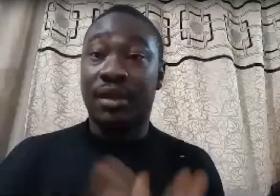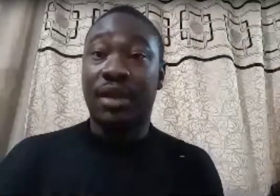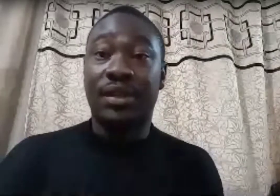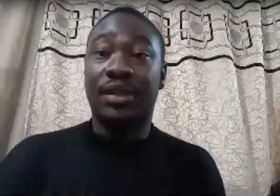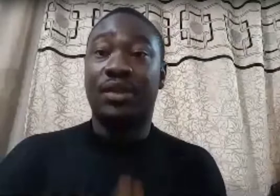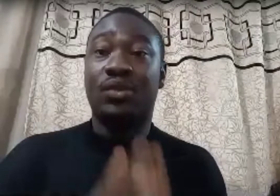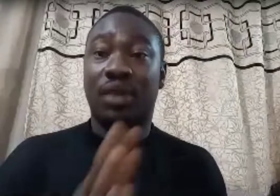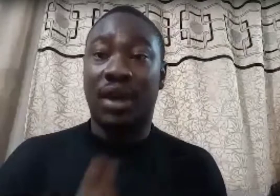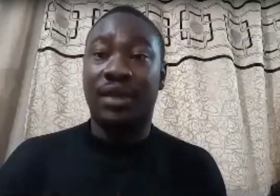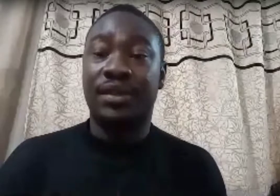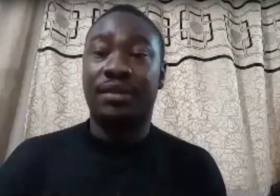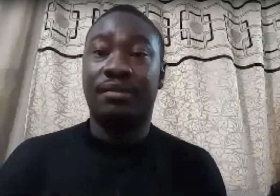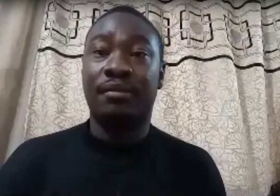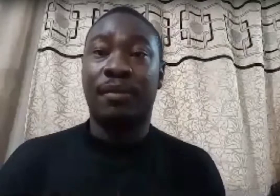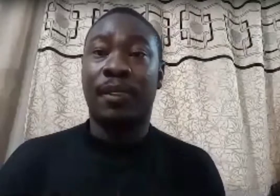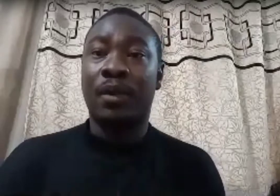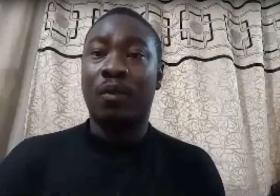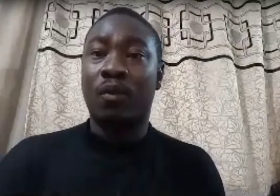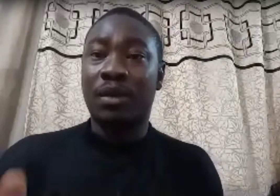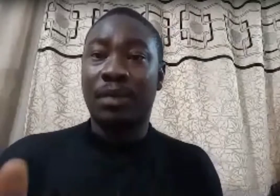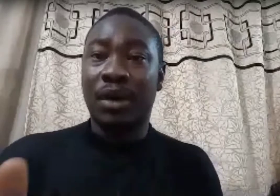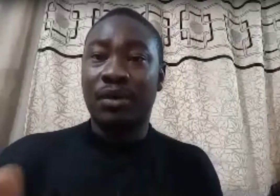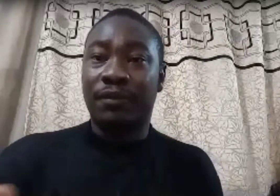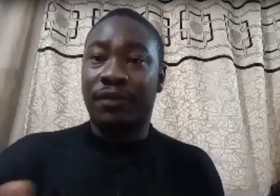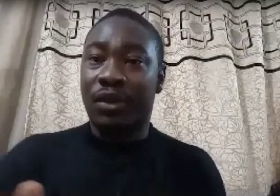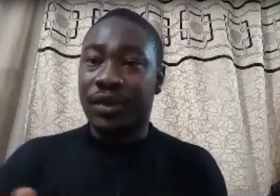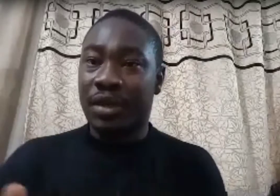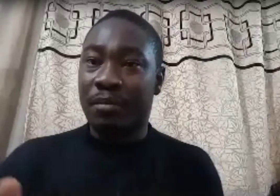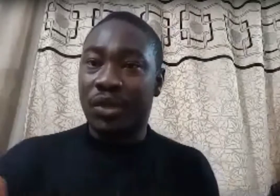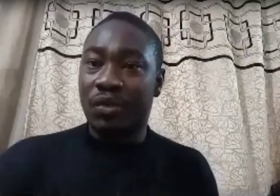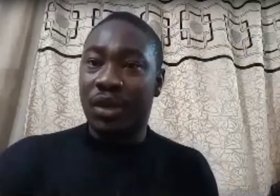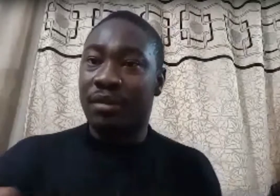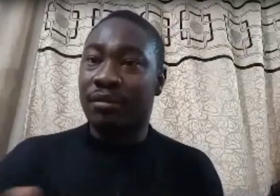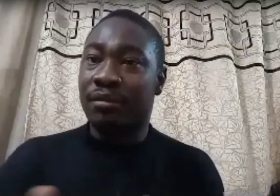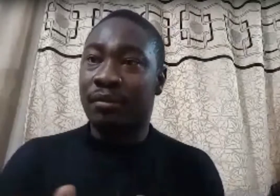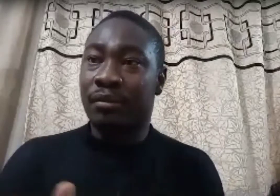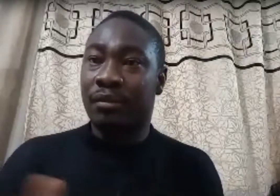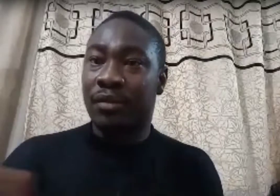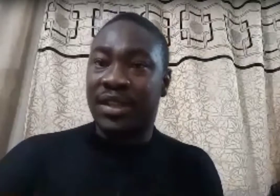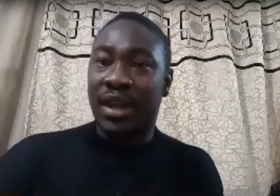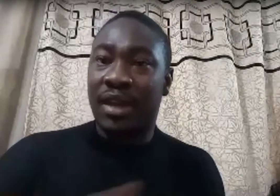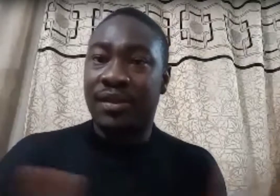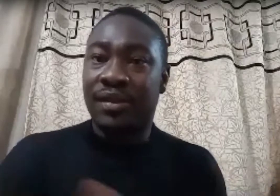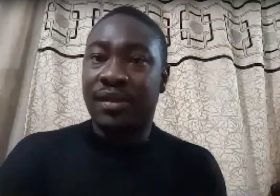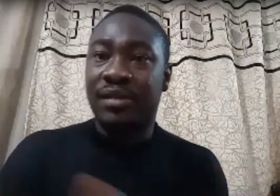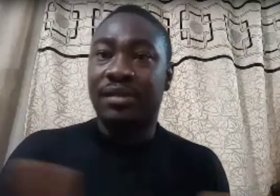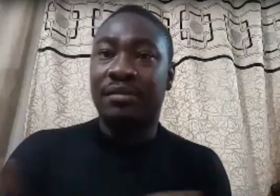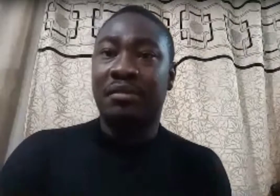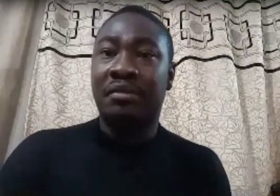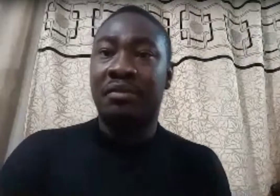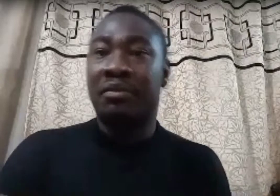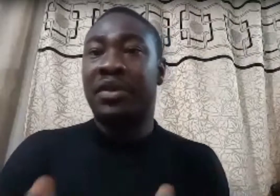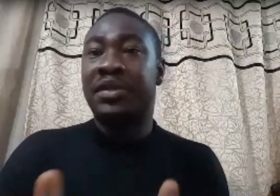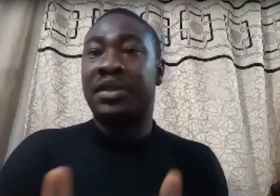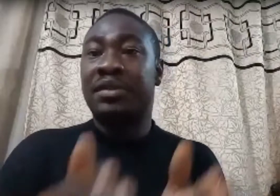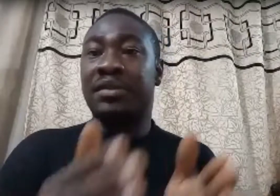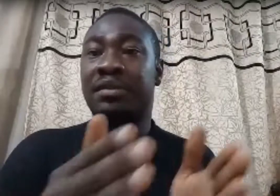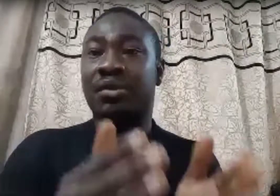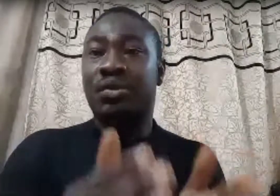What about the figures in between the tens? For instance, 20 and 30. The